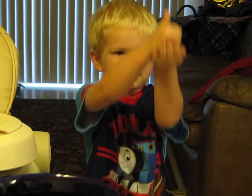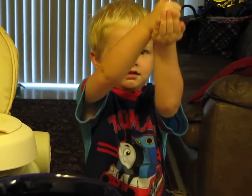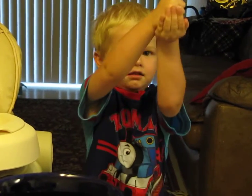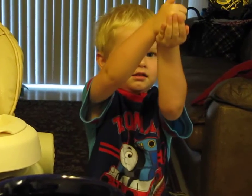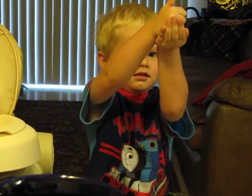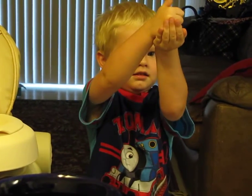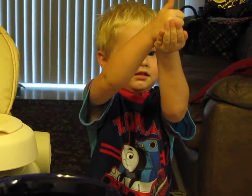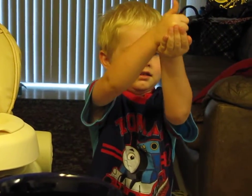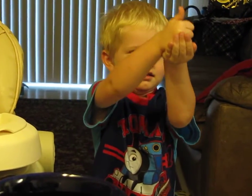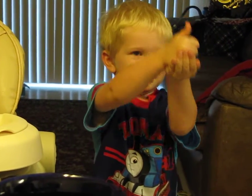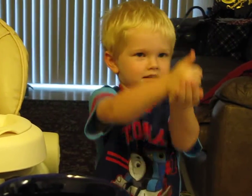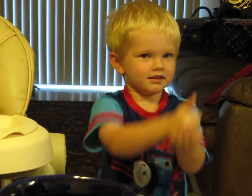Help. Very good.